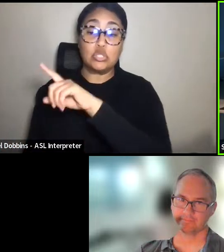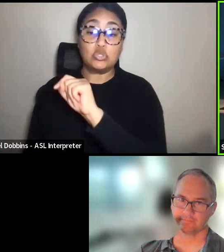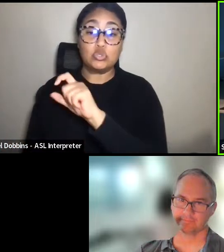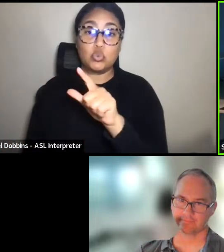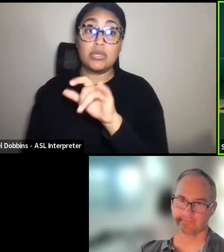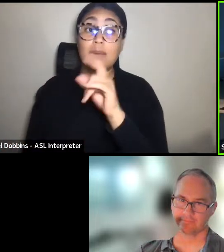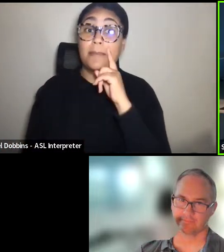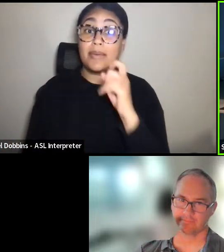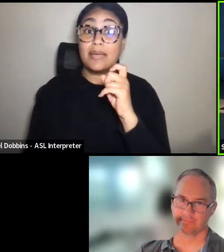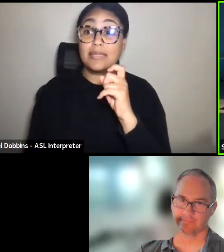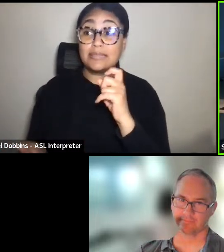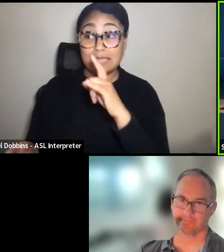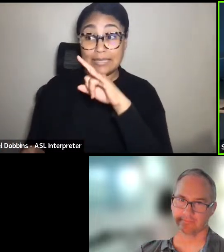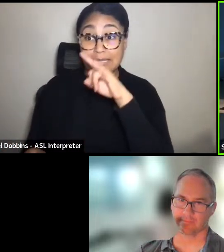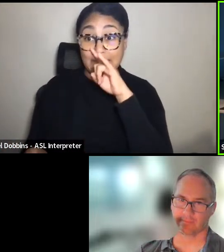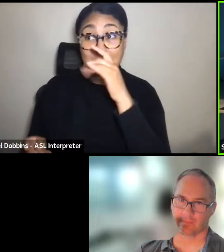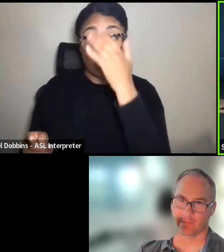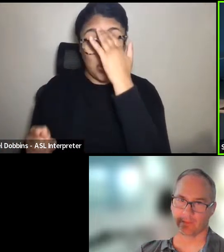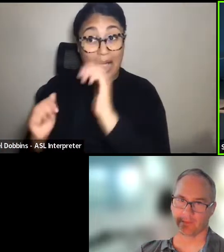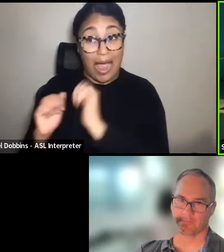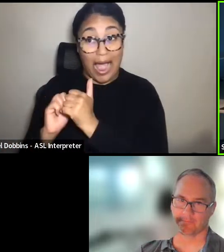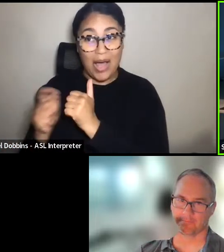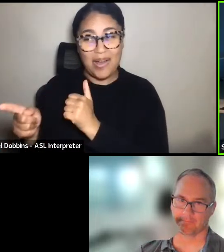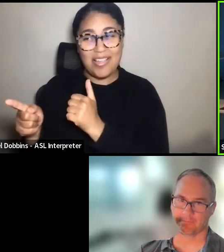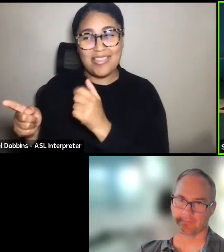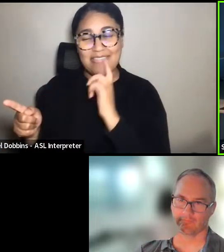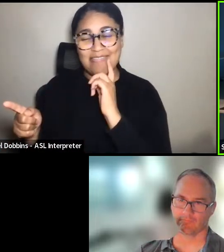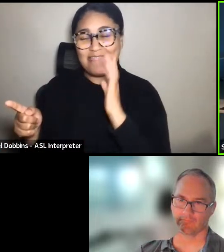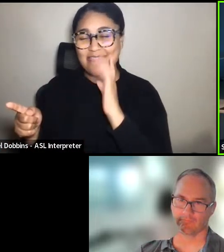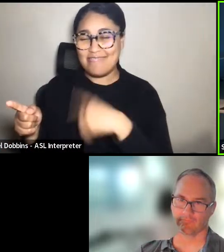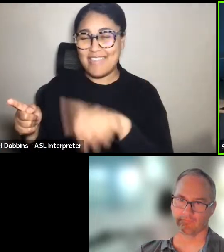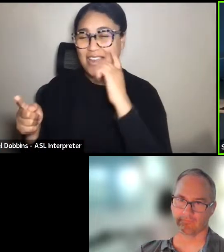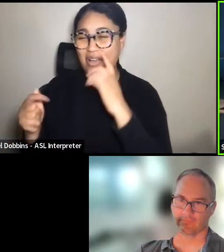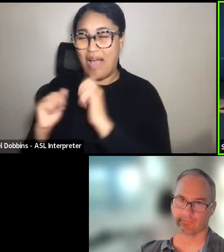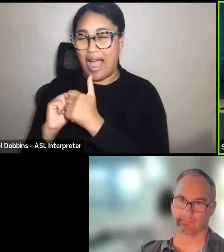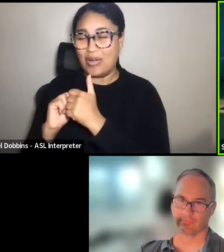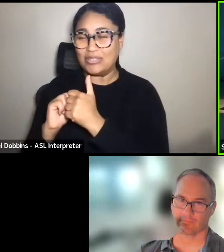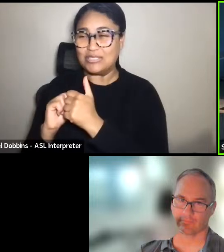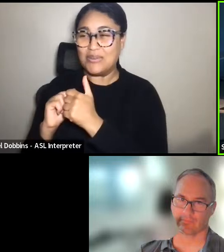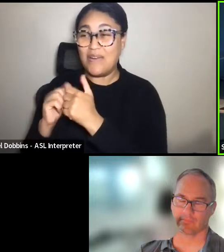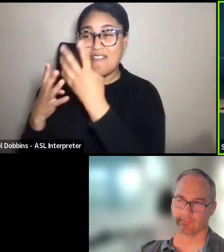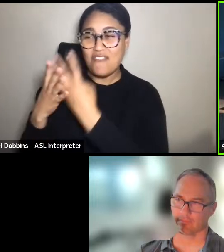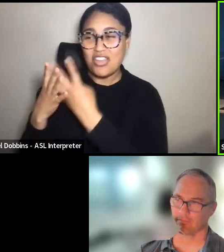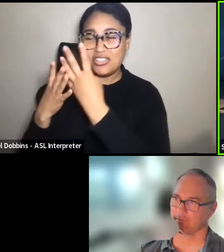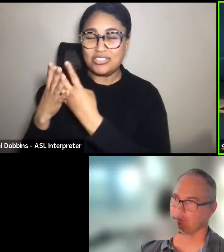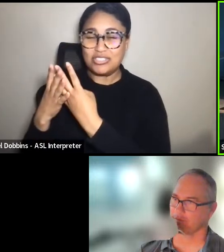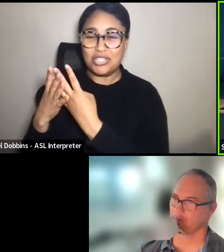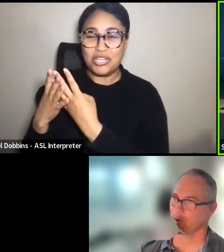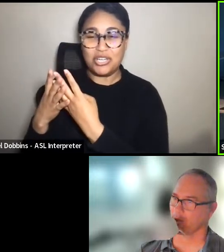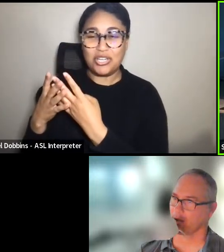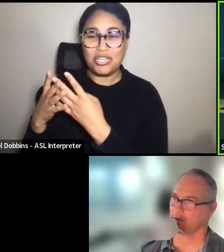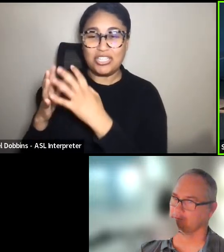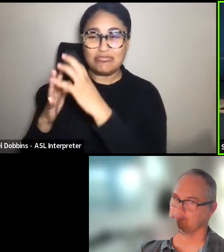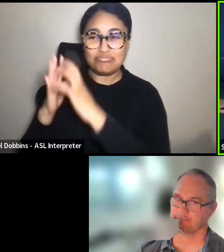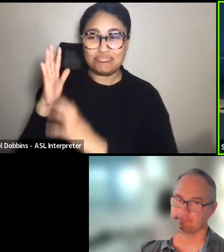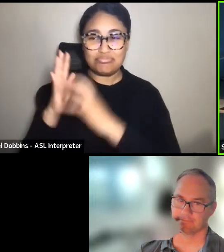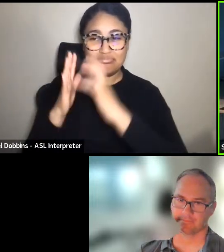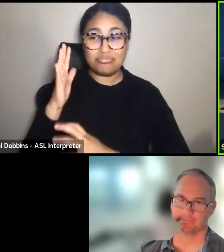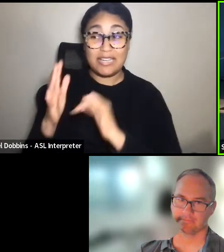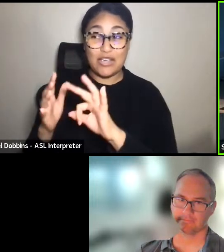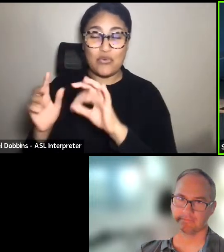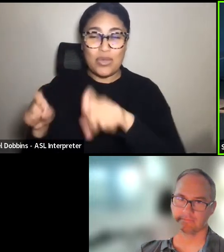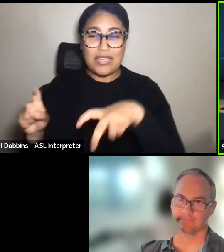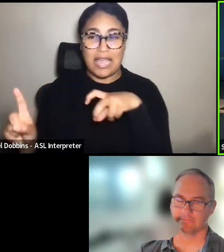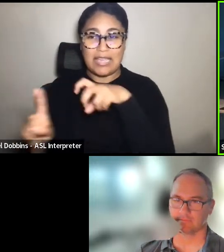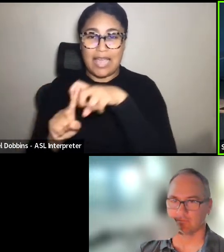who are really in the know, they're pretty good at laundering yeah, this stuff, for right? sure. Like they can sort of launder the text in ways that I wonder if we're going to really be able to catch But we